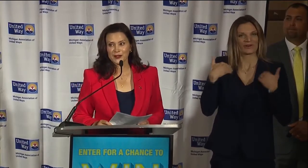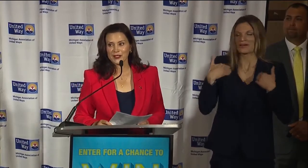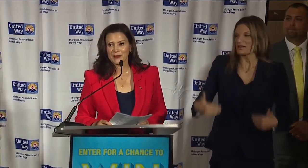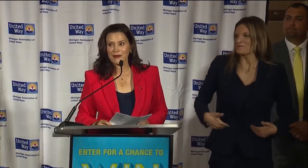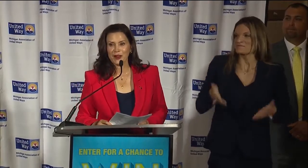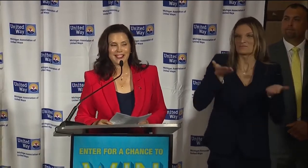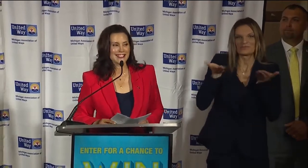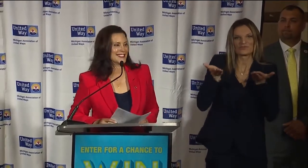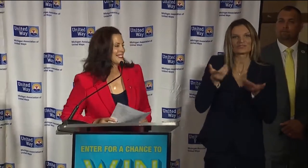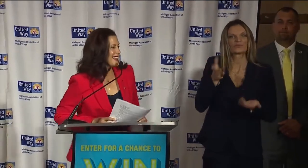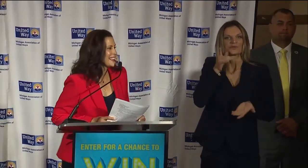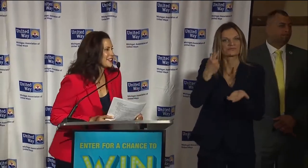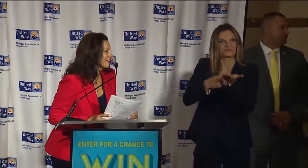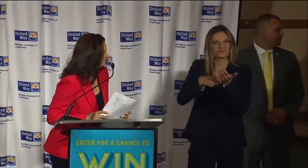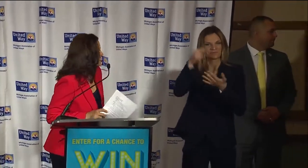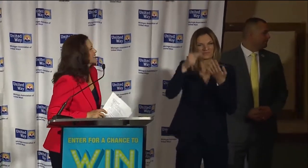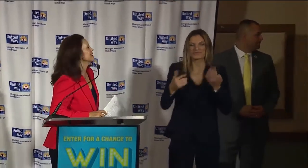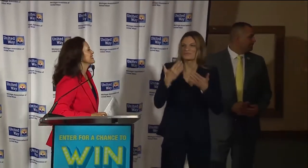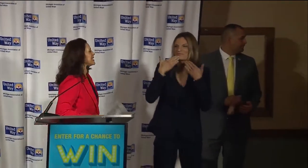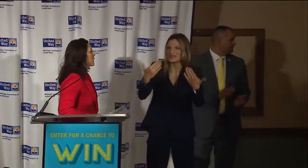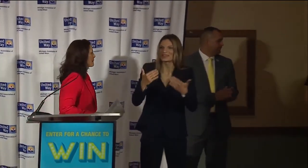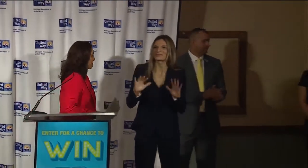to talk to us about prizes. Thank you.